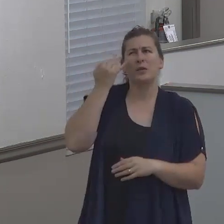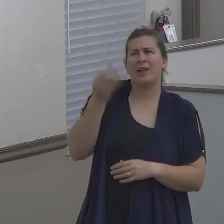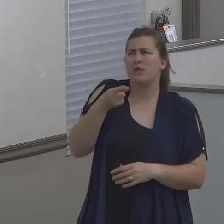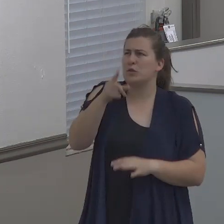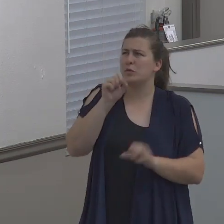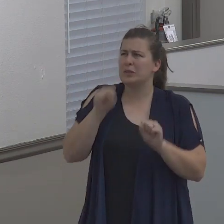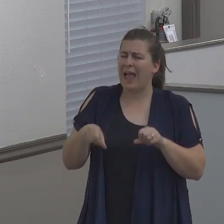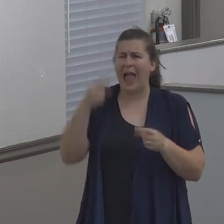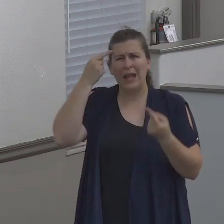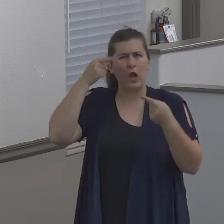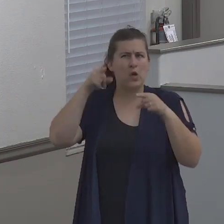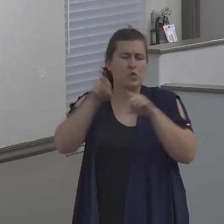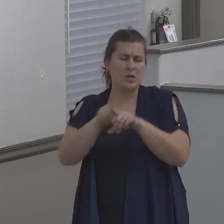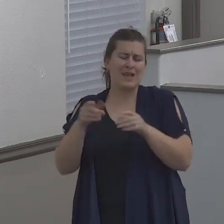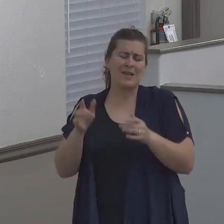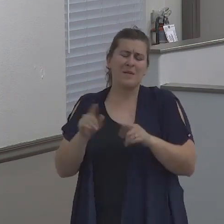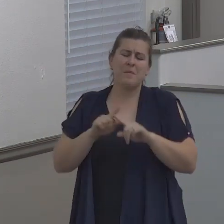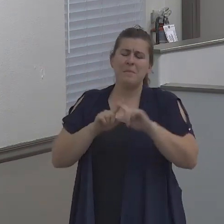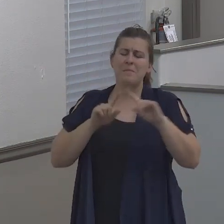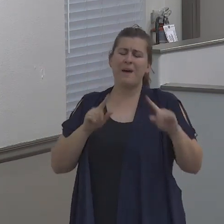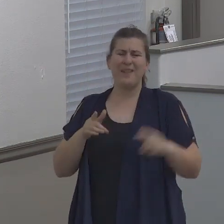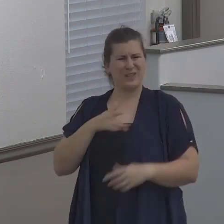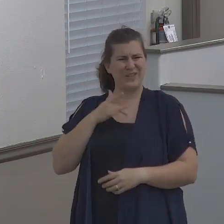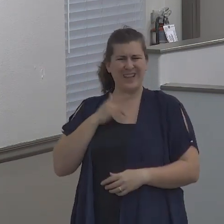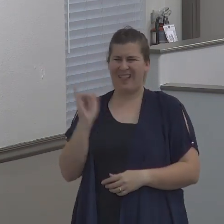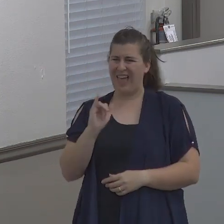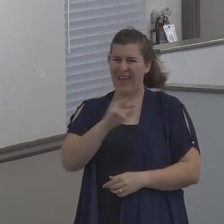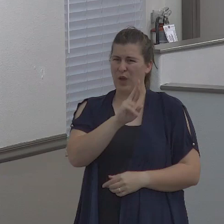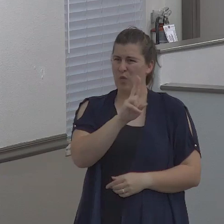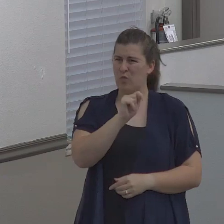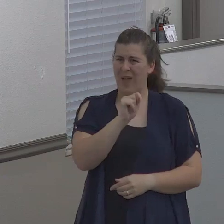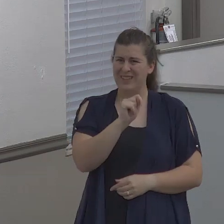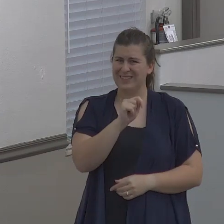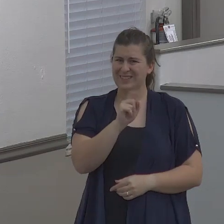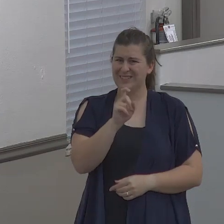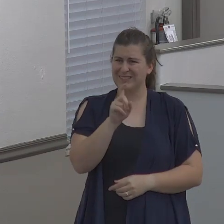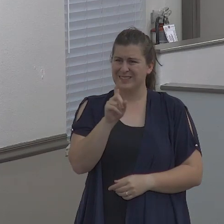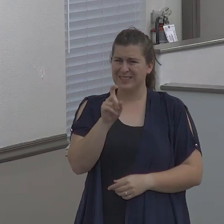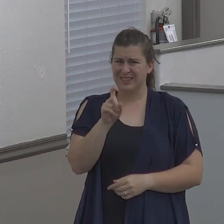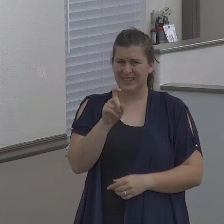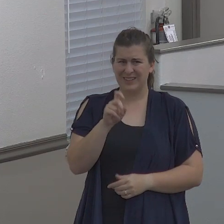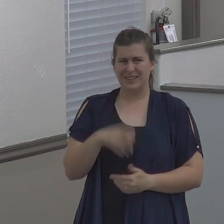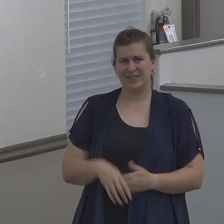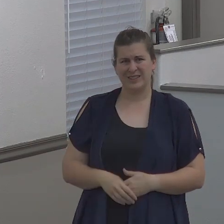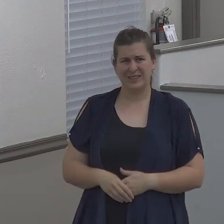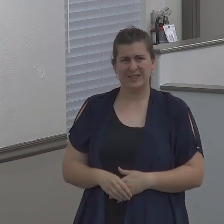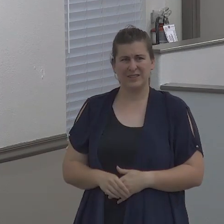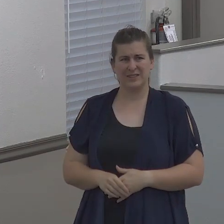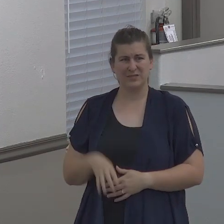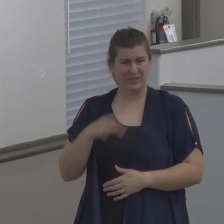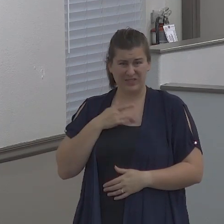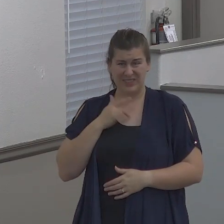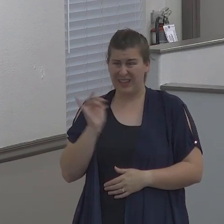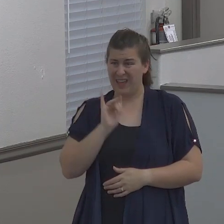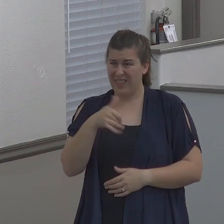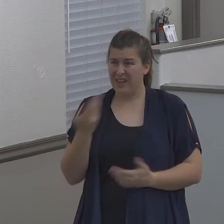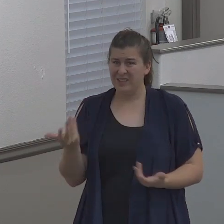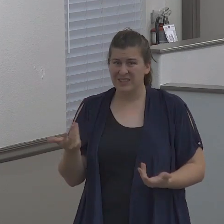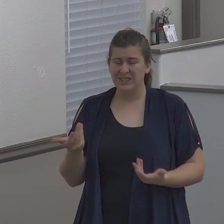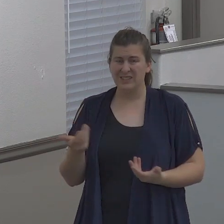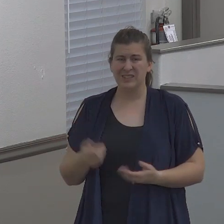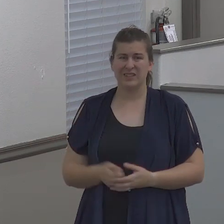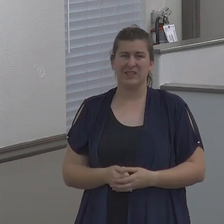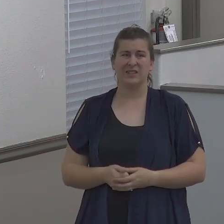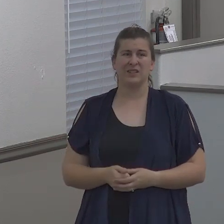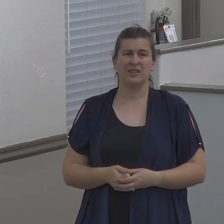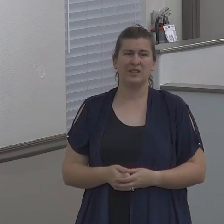us. I don't know if you could say amen to this, but do you ever feel like you get in a rut? Do you